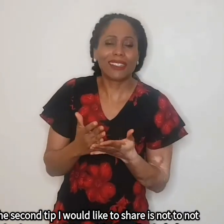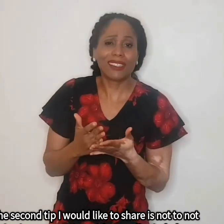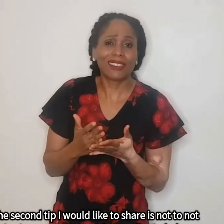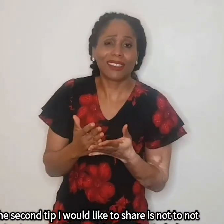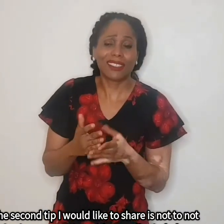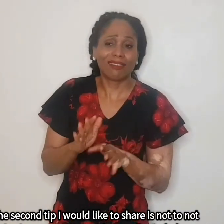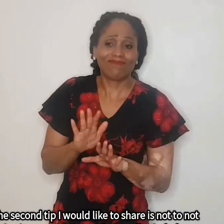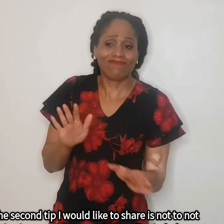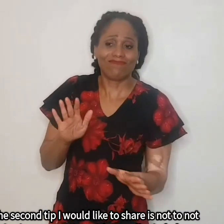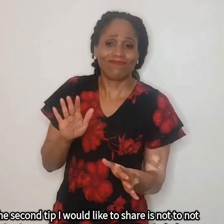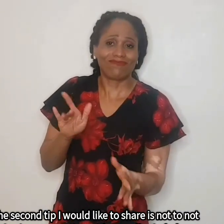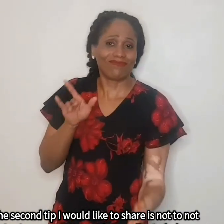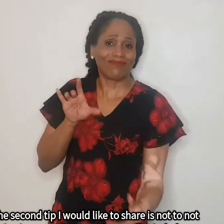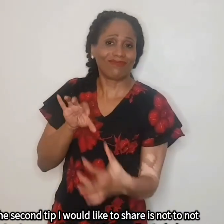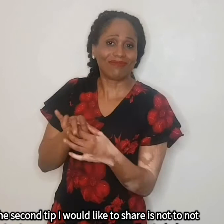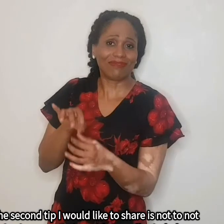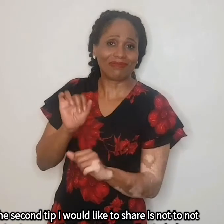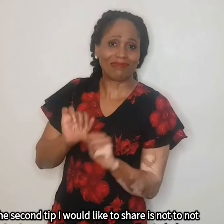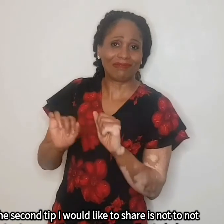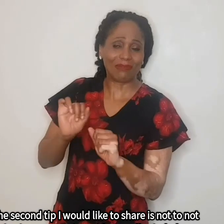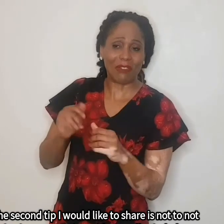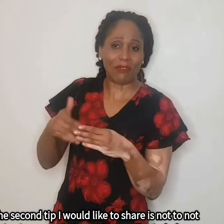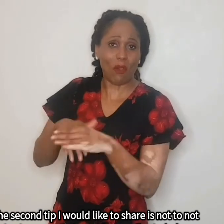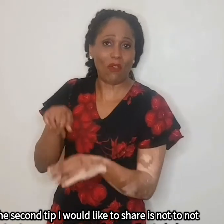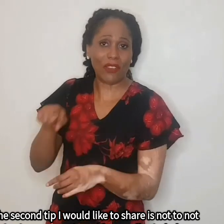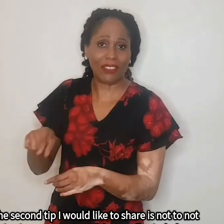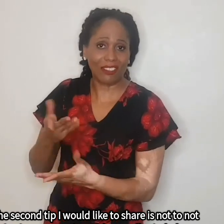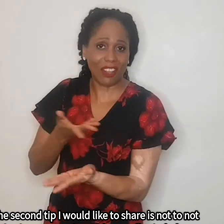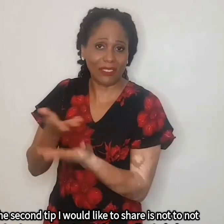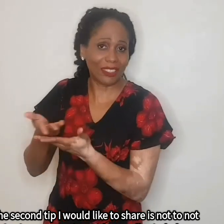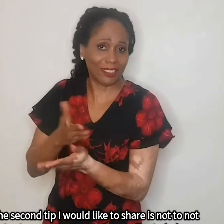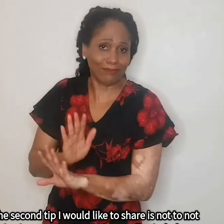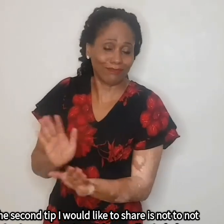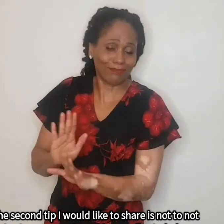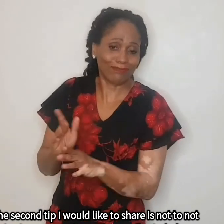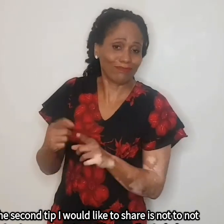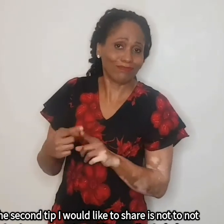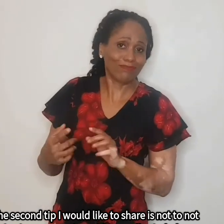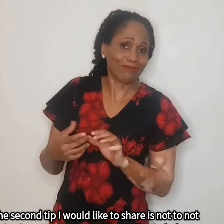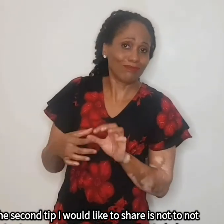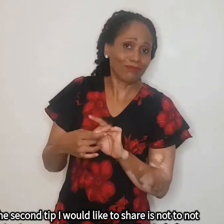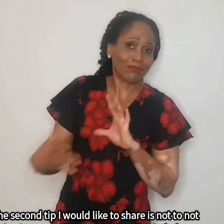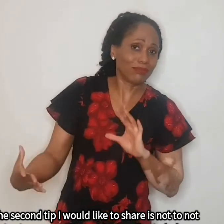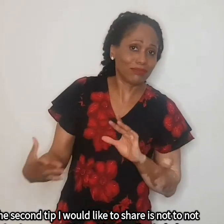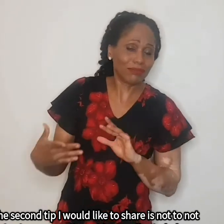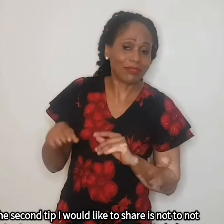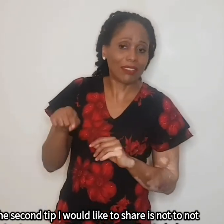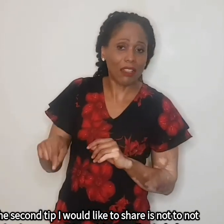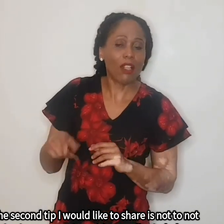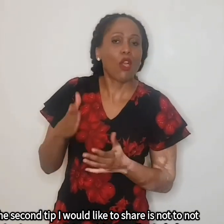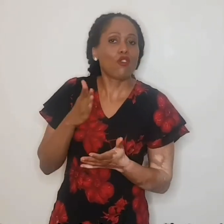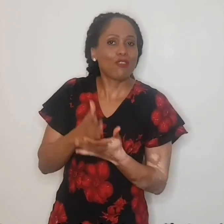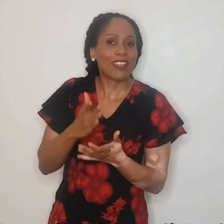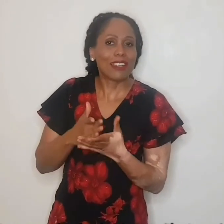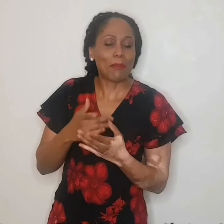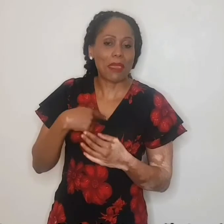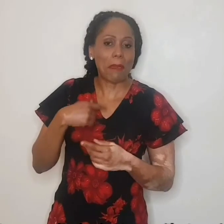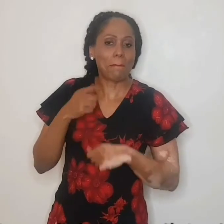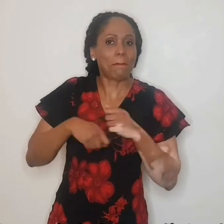not to not engaging in conversation with a small minded person. I turn this into a